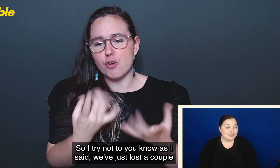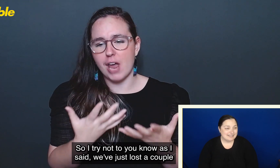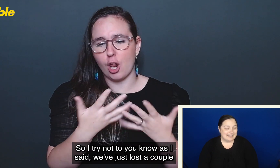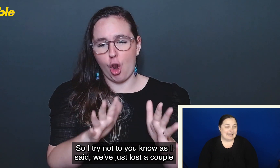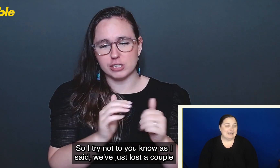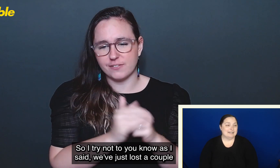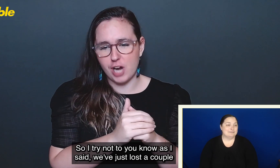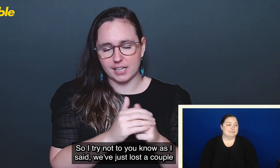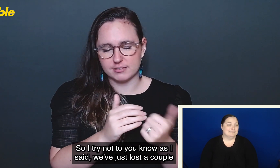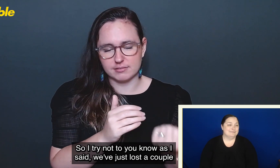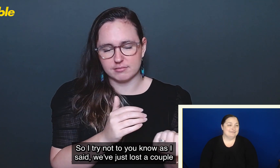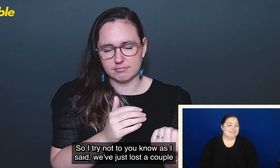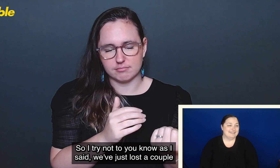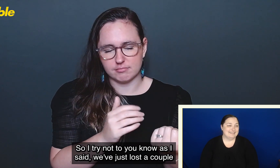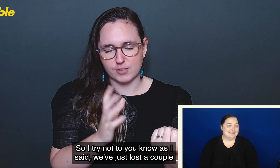to.